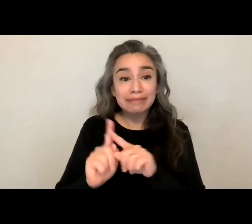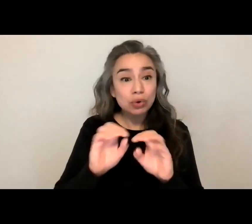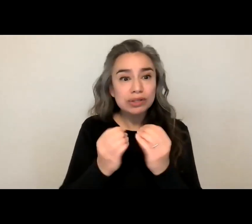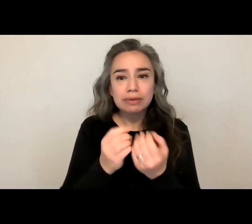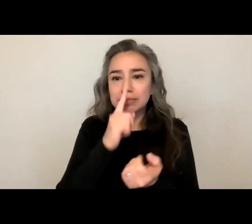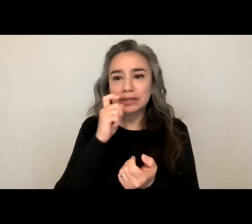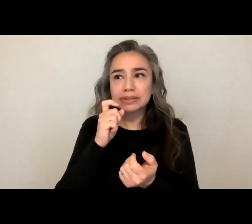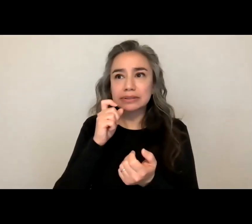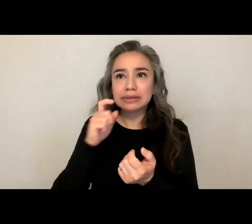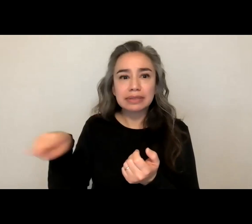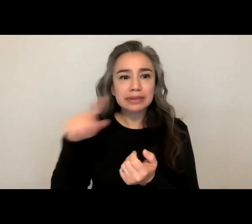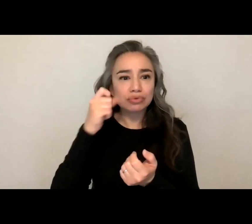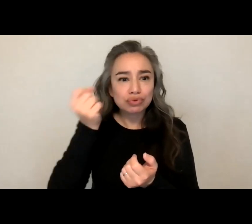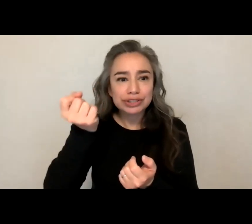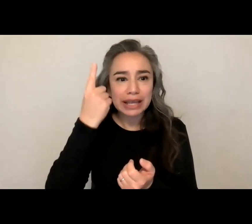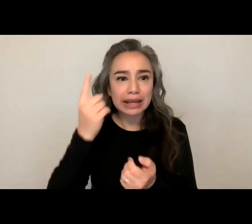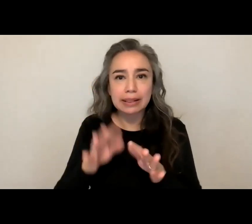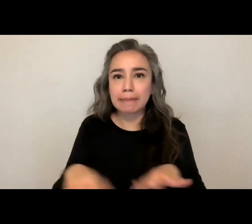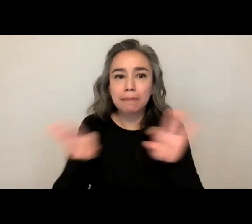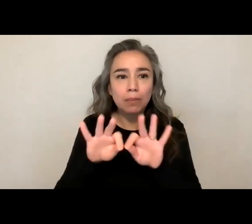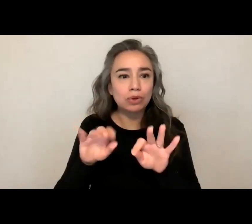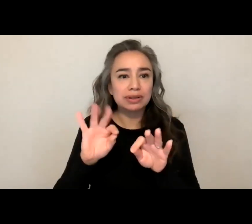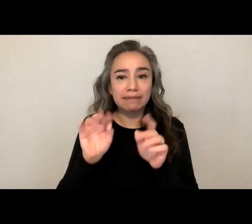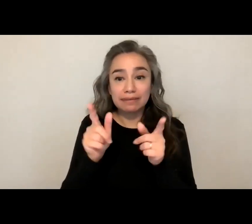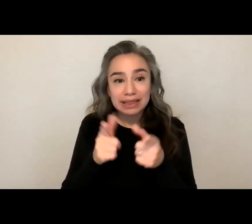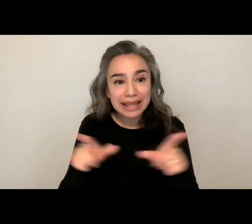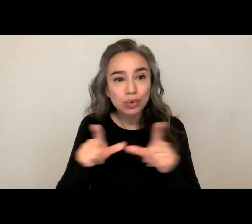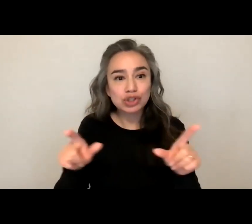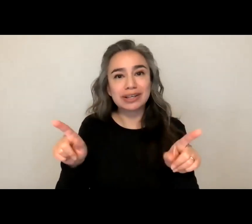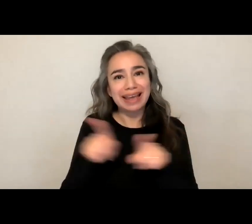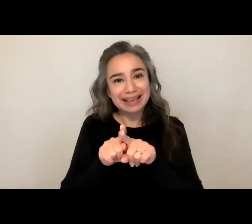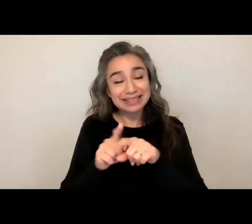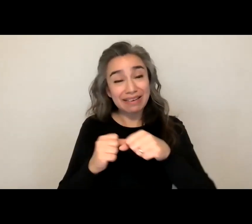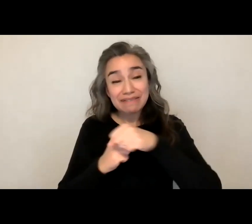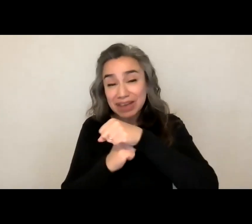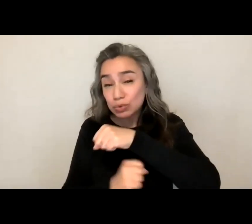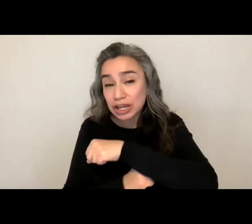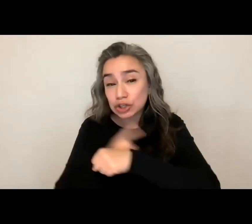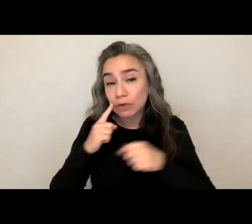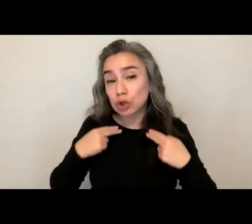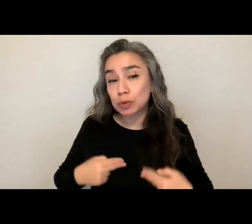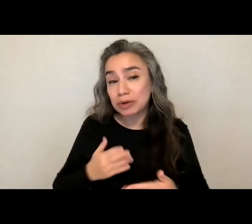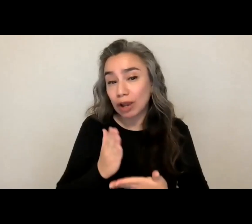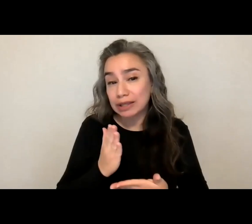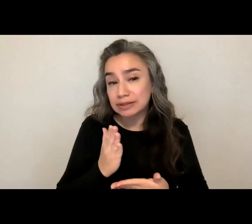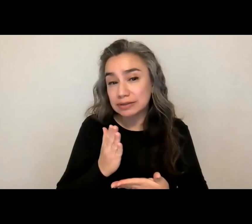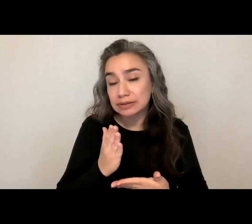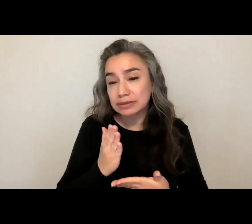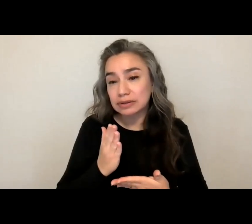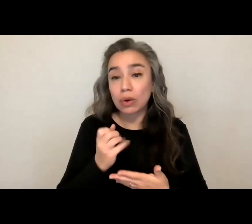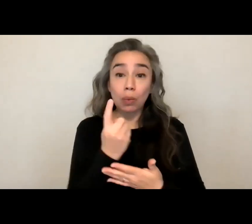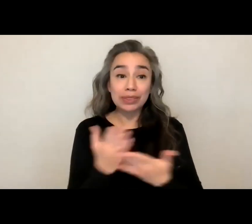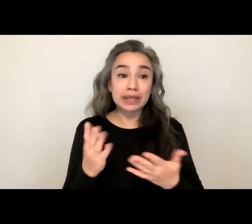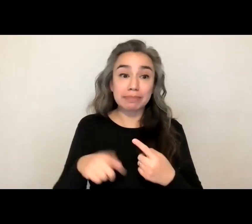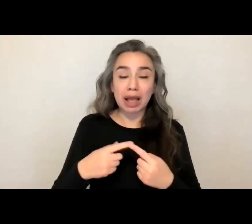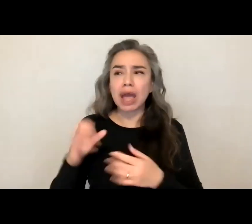understand the importance of language as a foundation to human rights. they say one thing about human rights with one